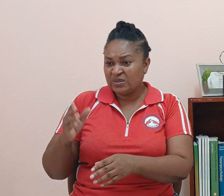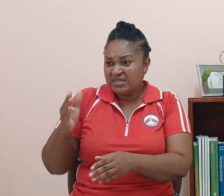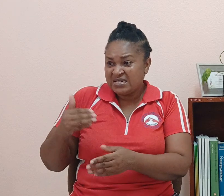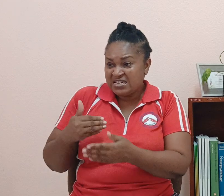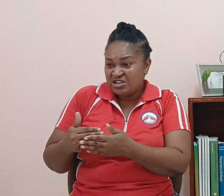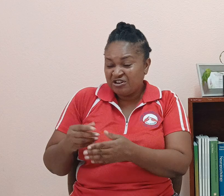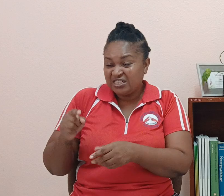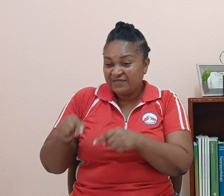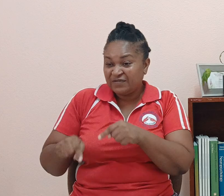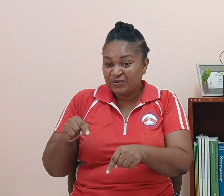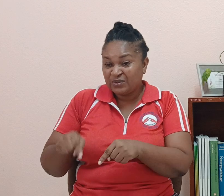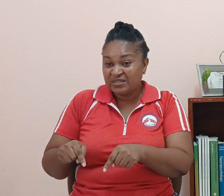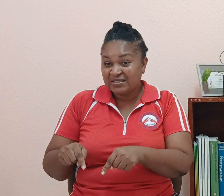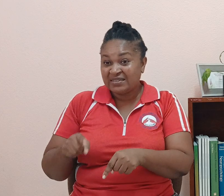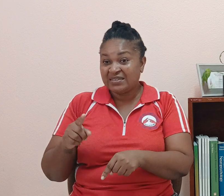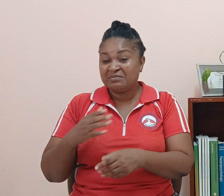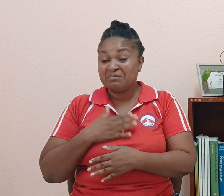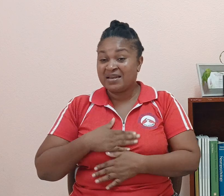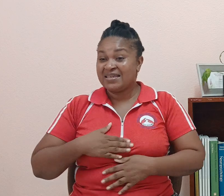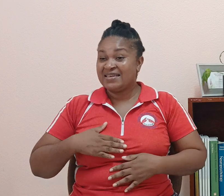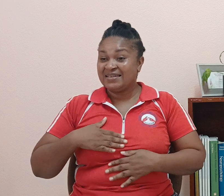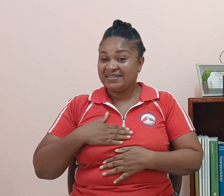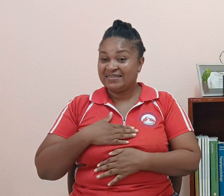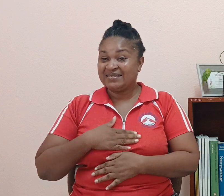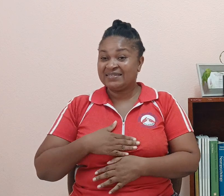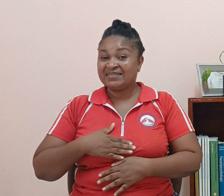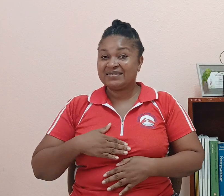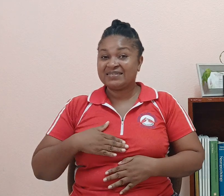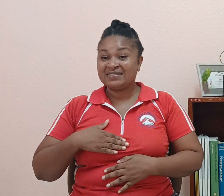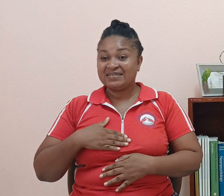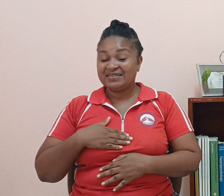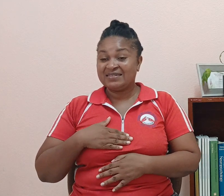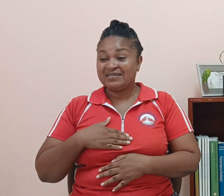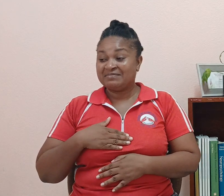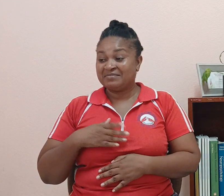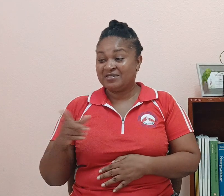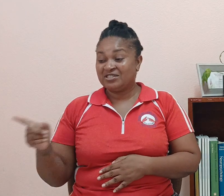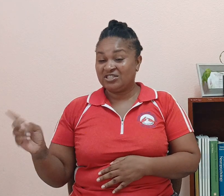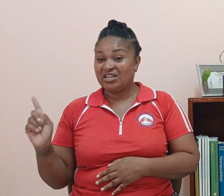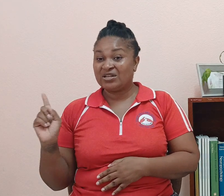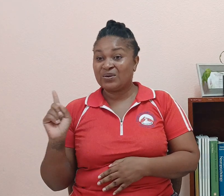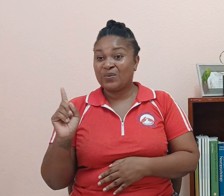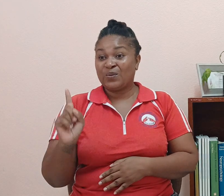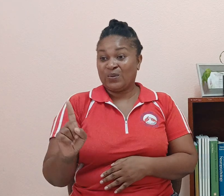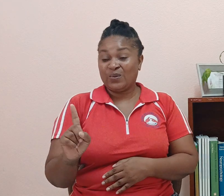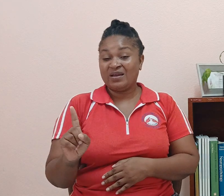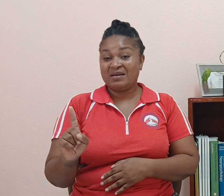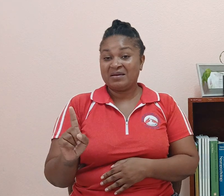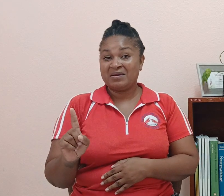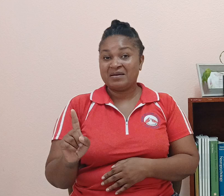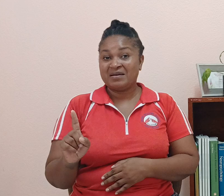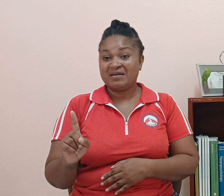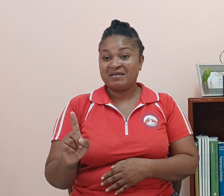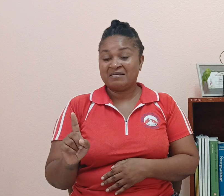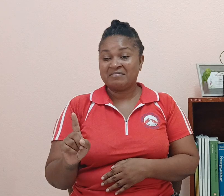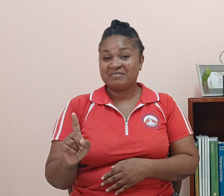he was pleased that she had come to him rather than going after a younger